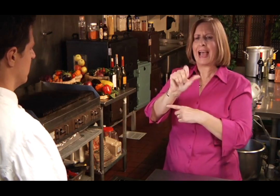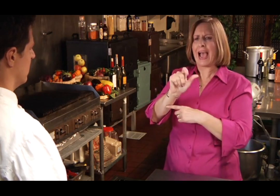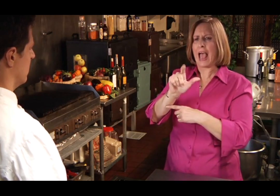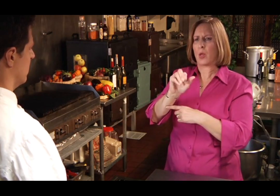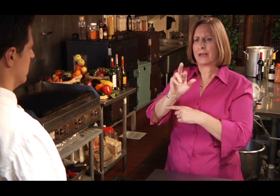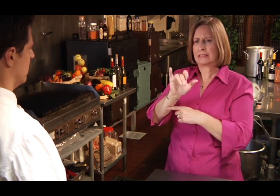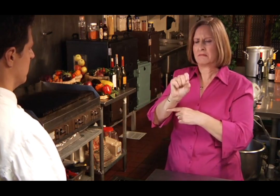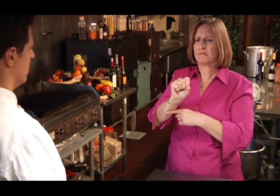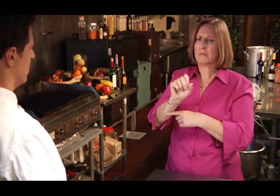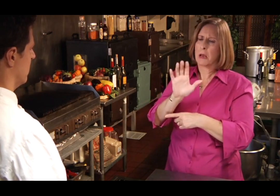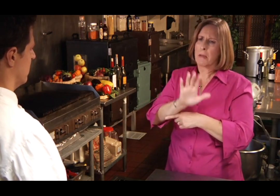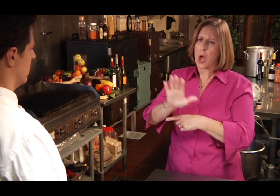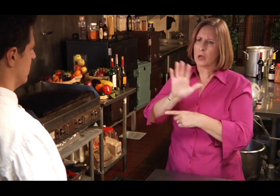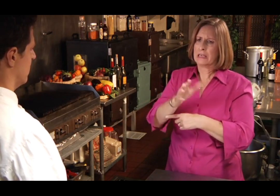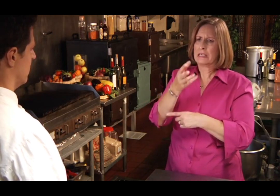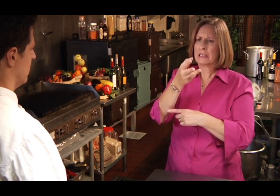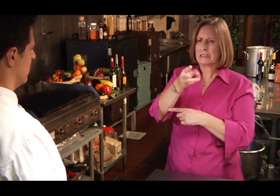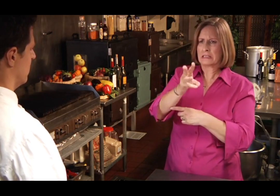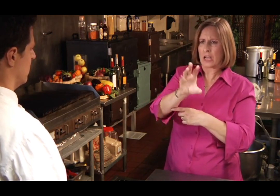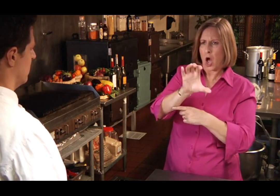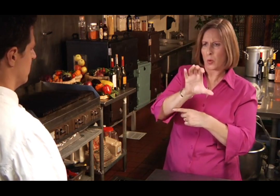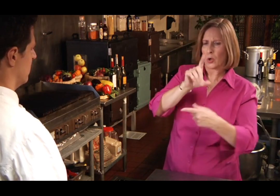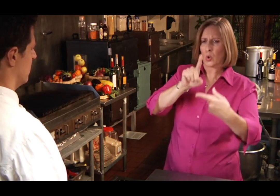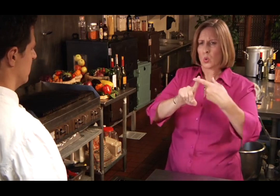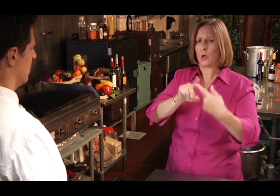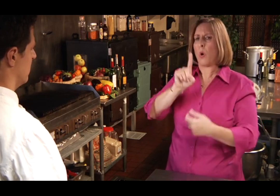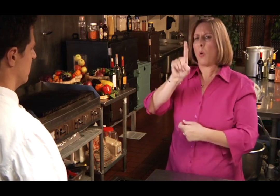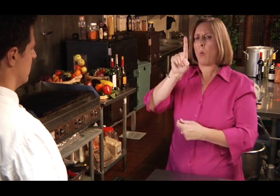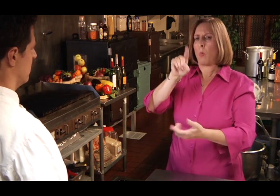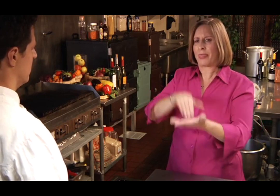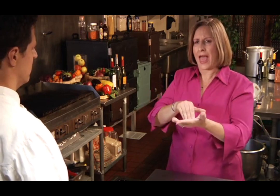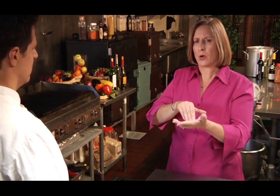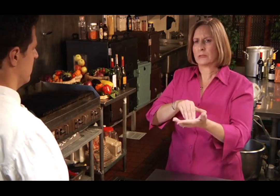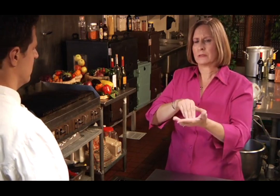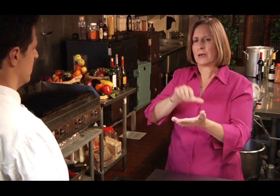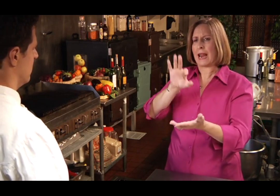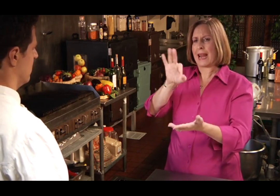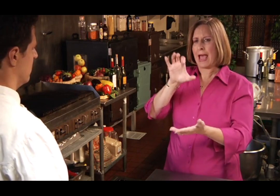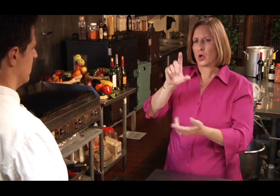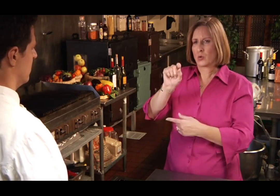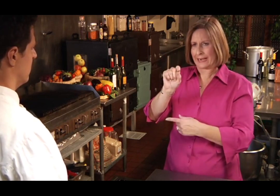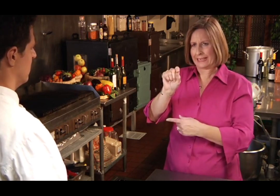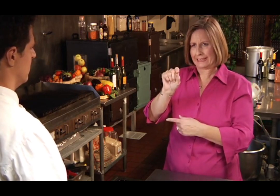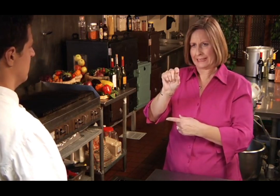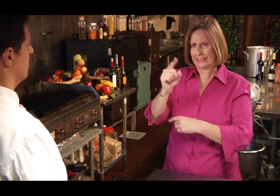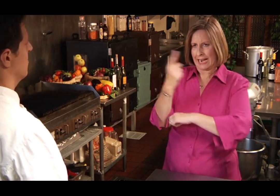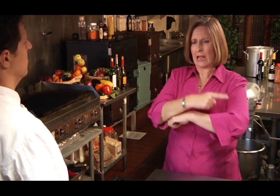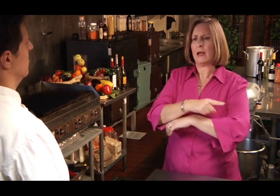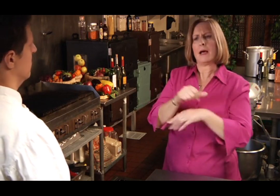will need about 1,600 to 1,920 calories per day to maintain her weight.